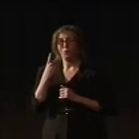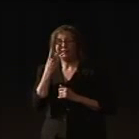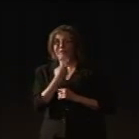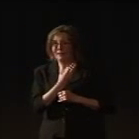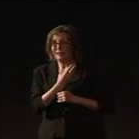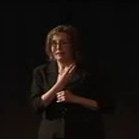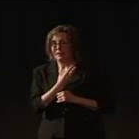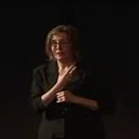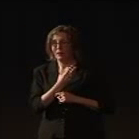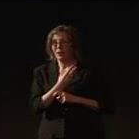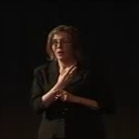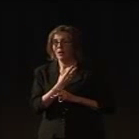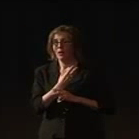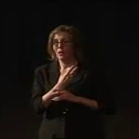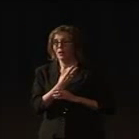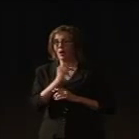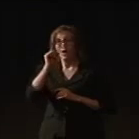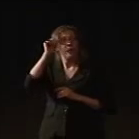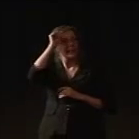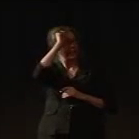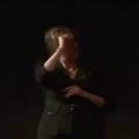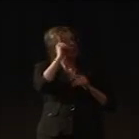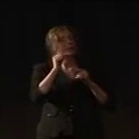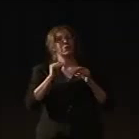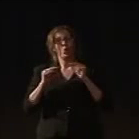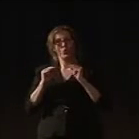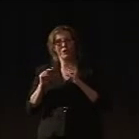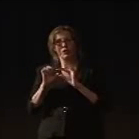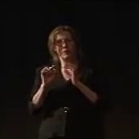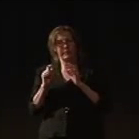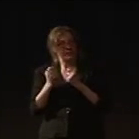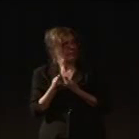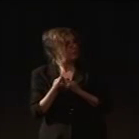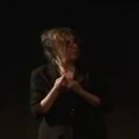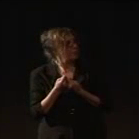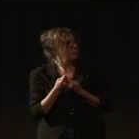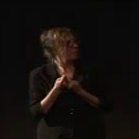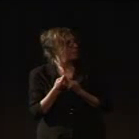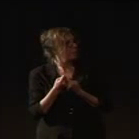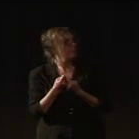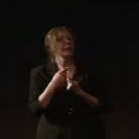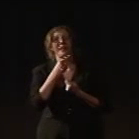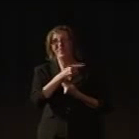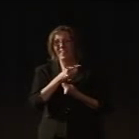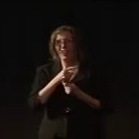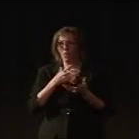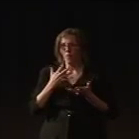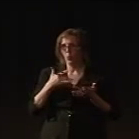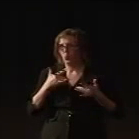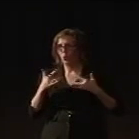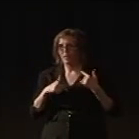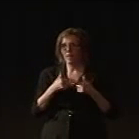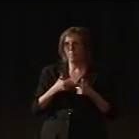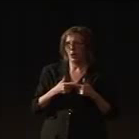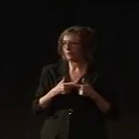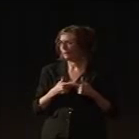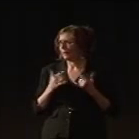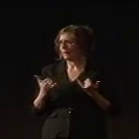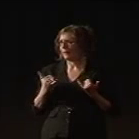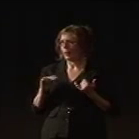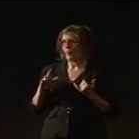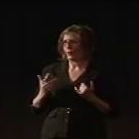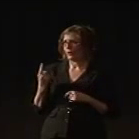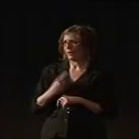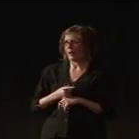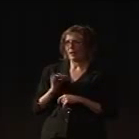Indian negotiation team being worried about the... We are in the third day of a